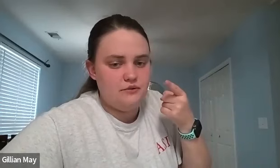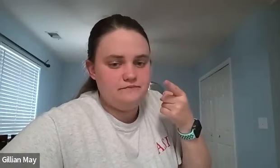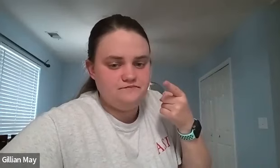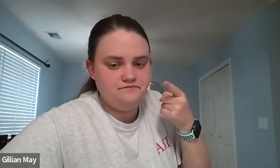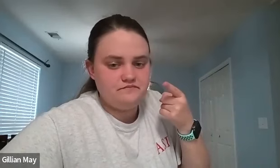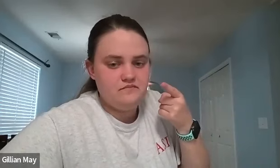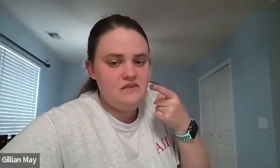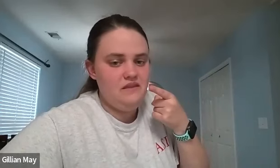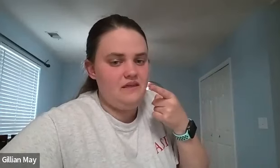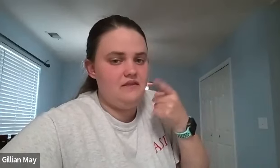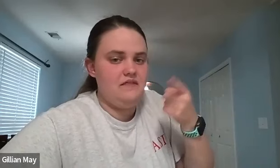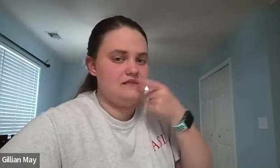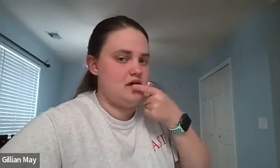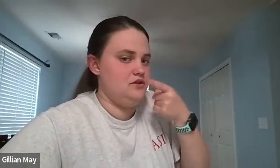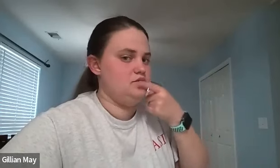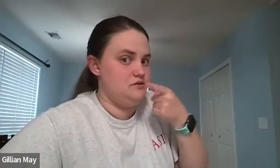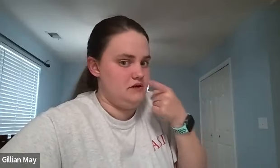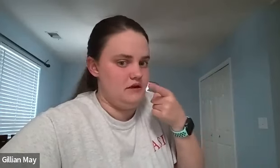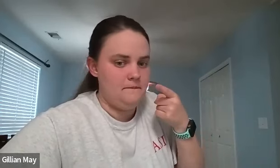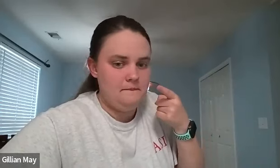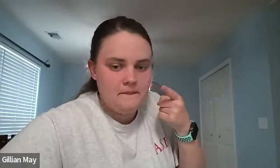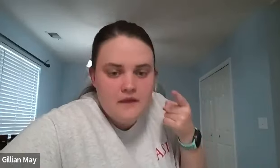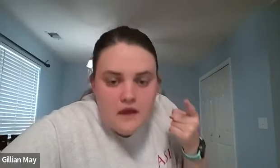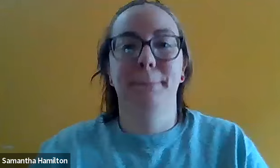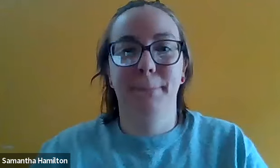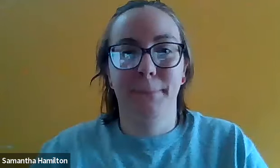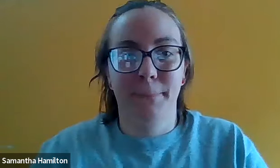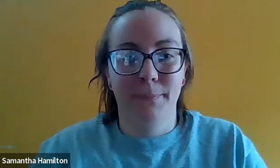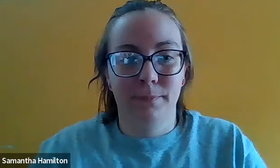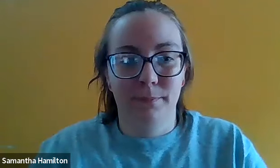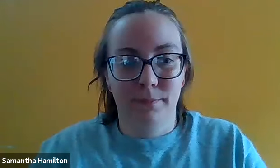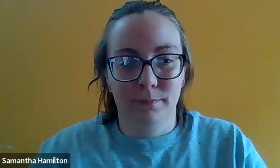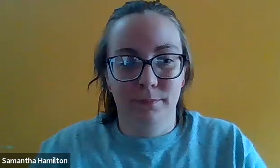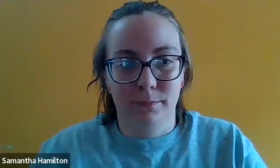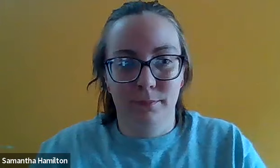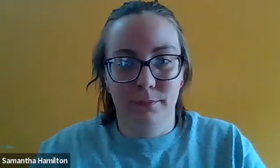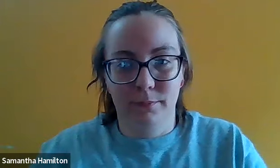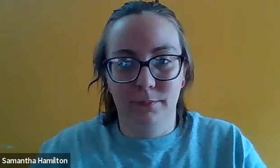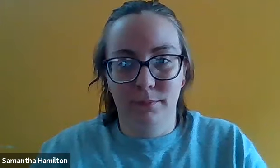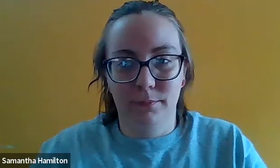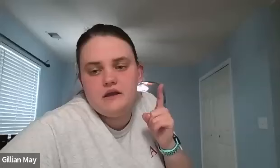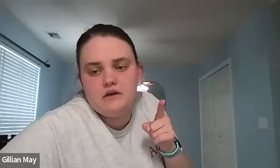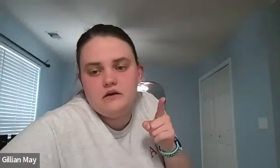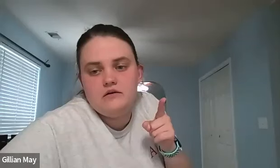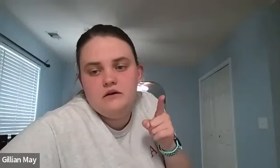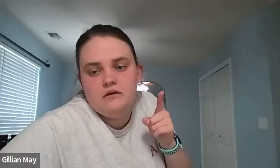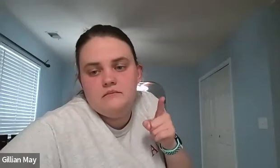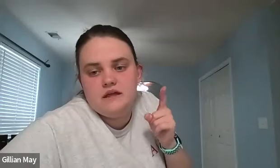So that's how you would do hearing. Okay. And do you mean, when you mean boy and girl, male and